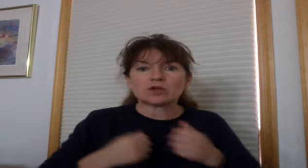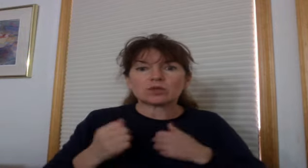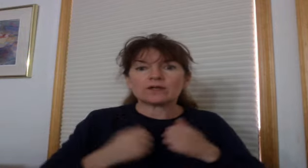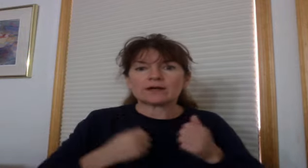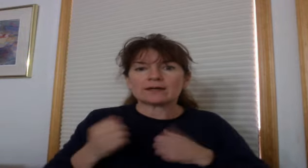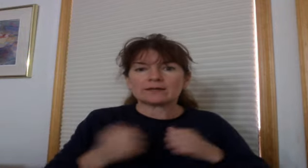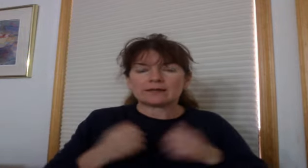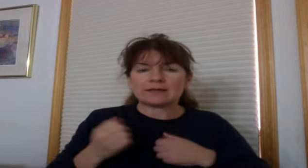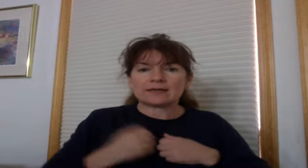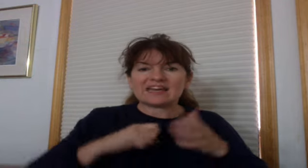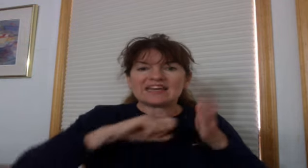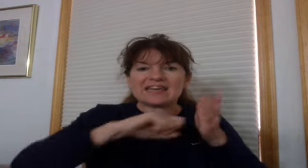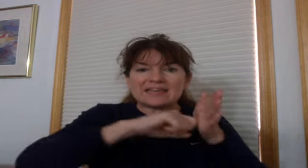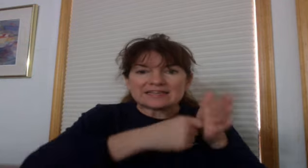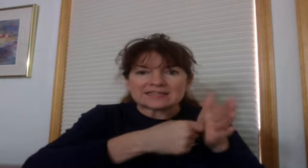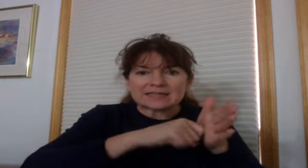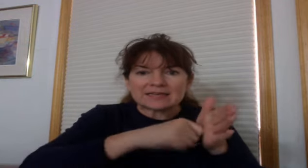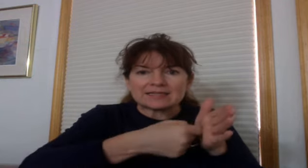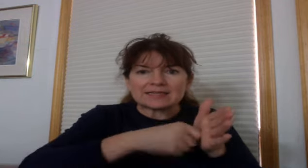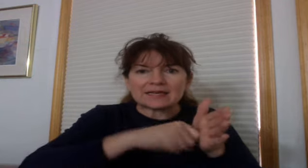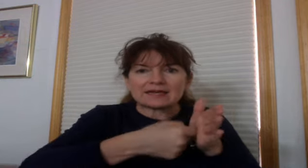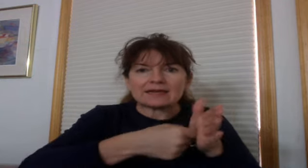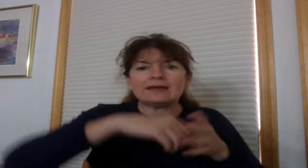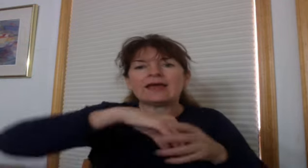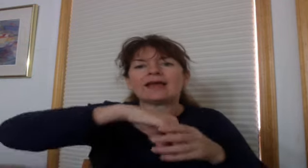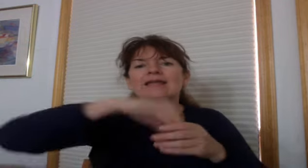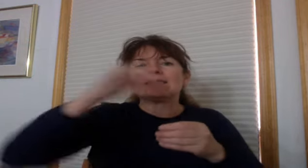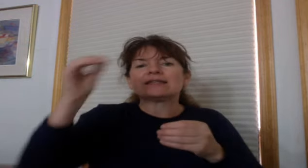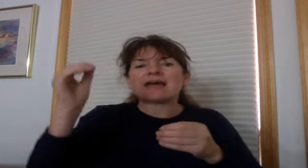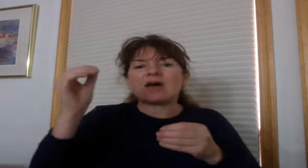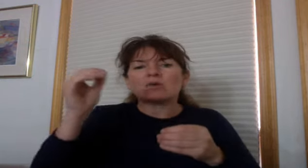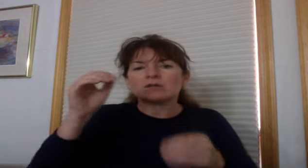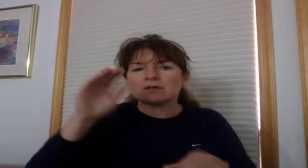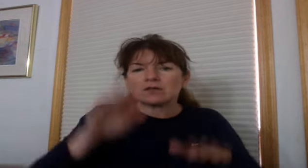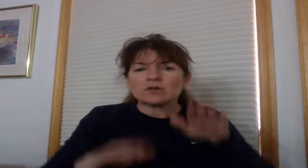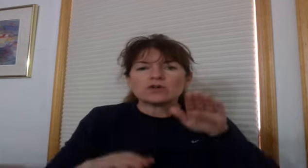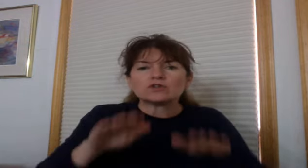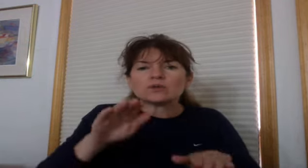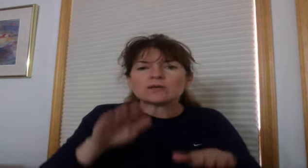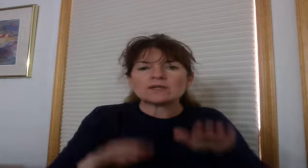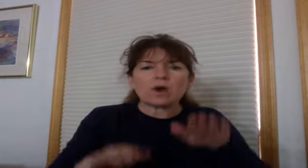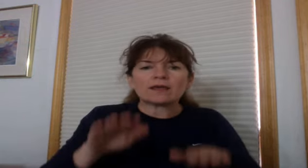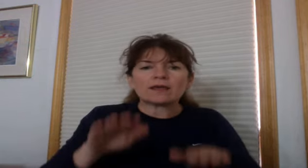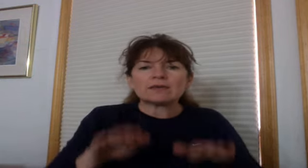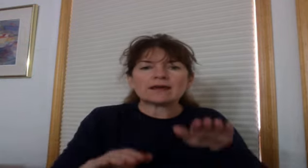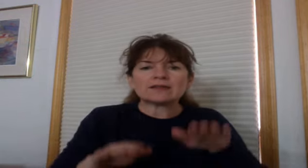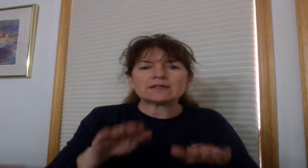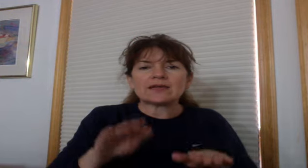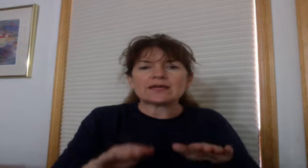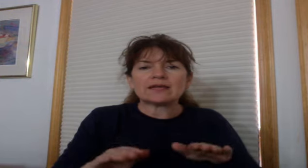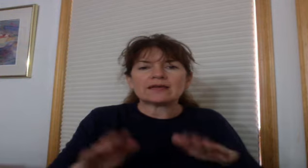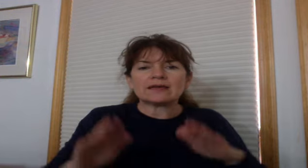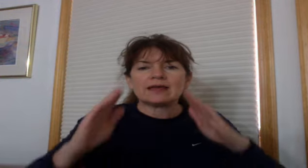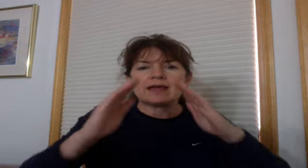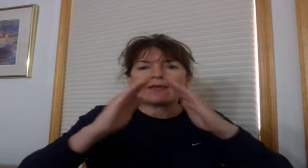gorilla. He gets the keys again. And he gets out. So he's walking behind the lady. And they